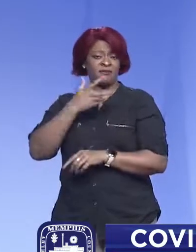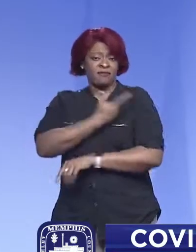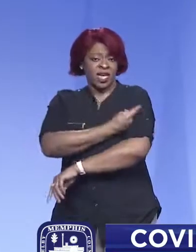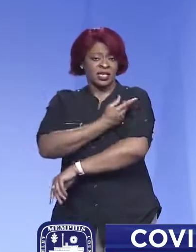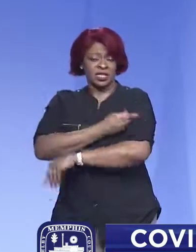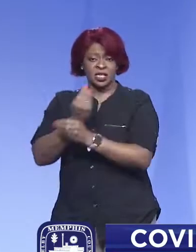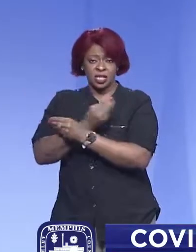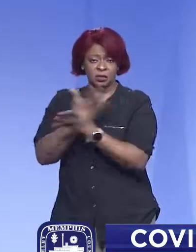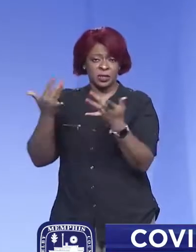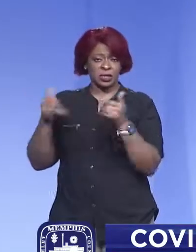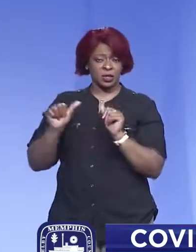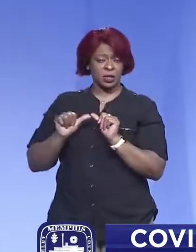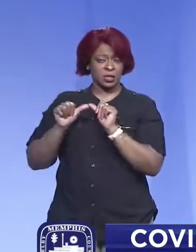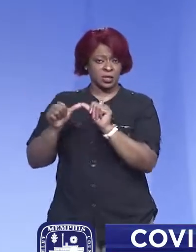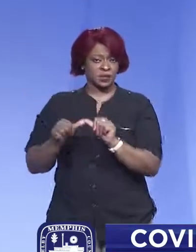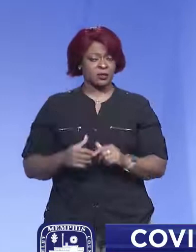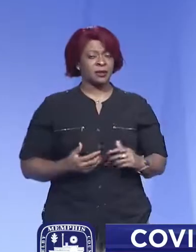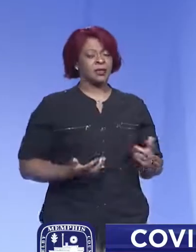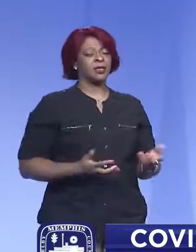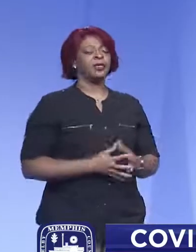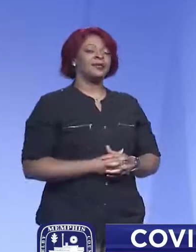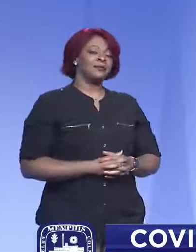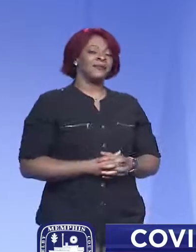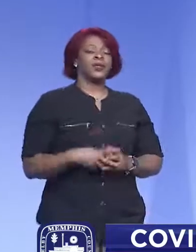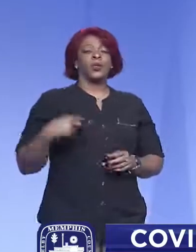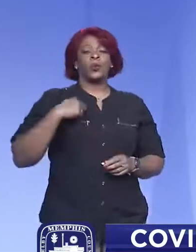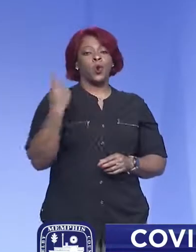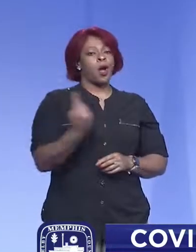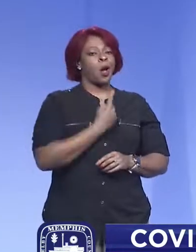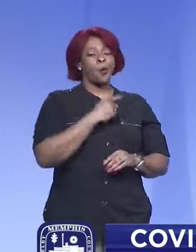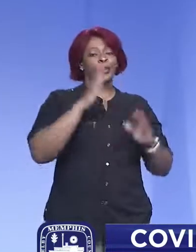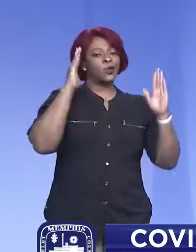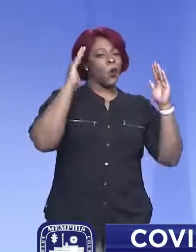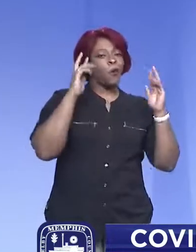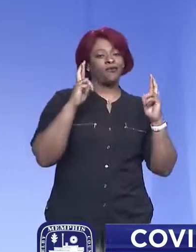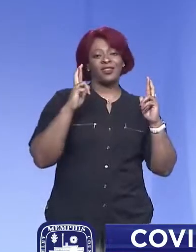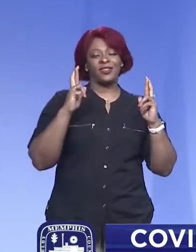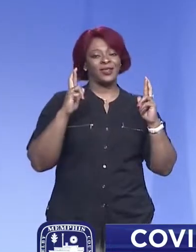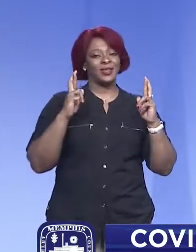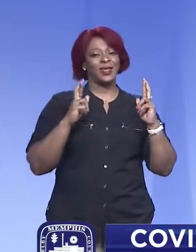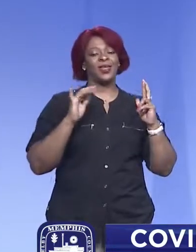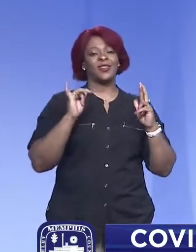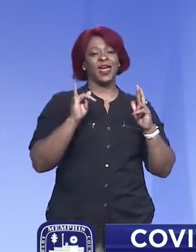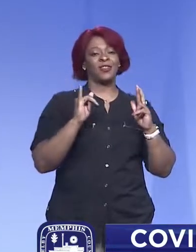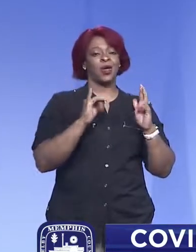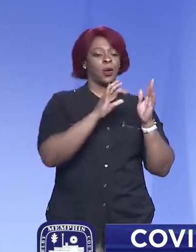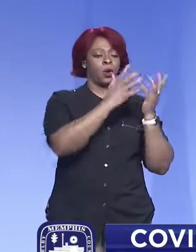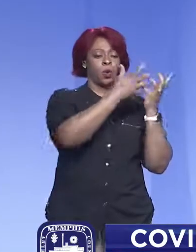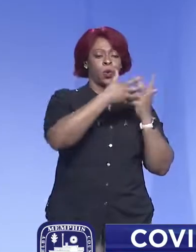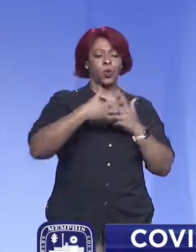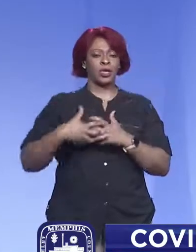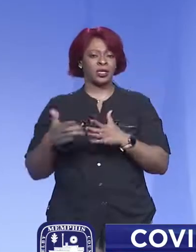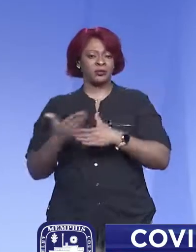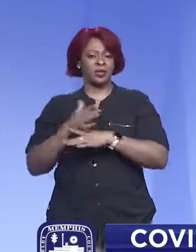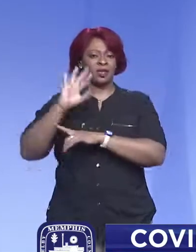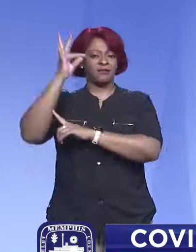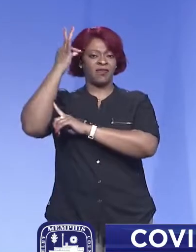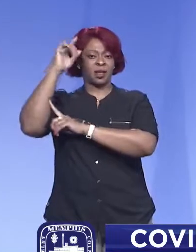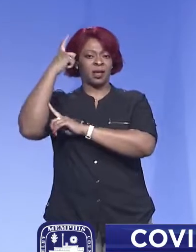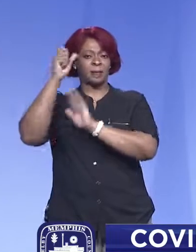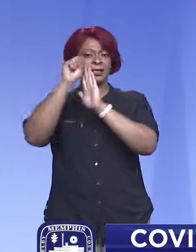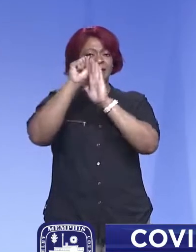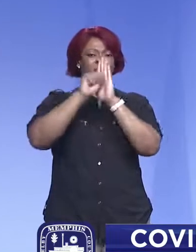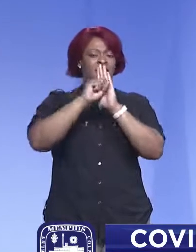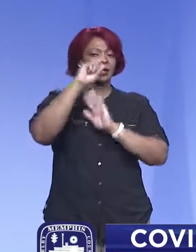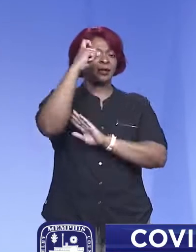continues? Well, we're always hopeful that the coordination between the federal government, state